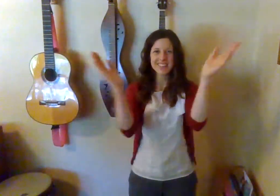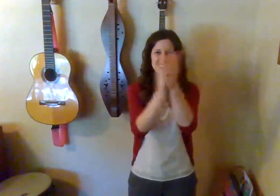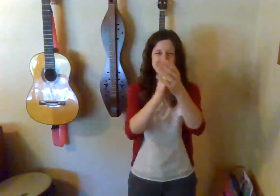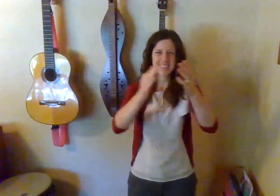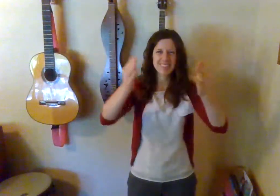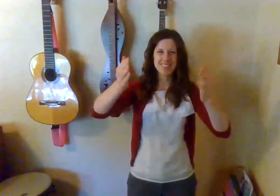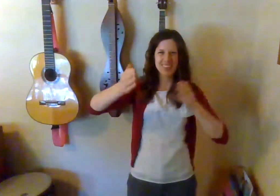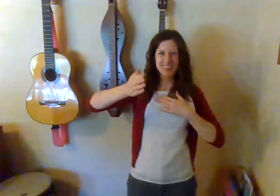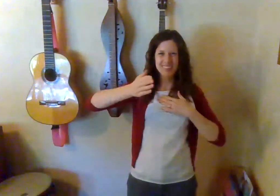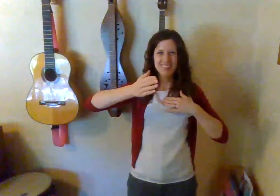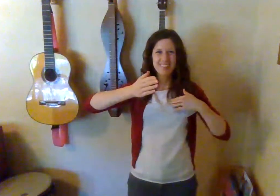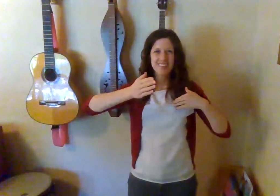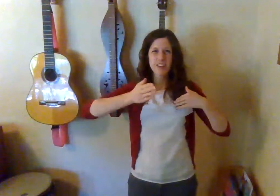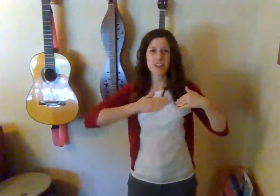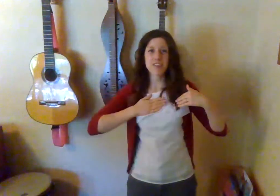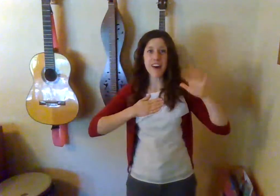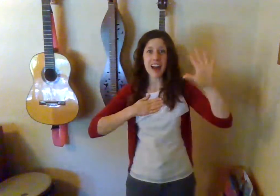Three, five.